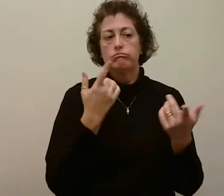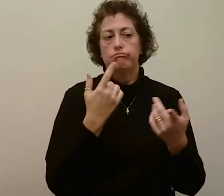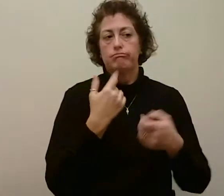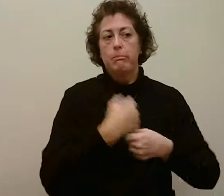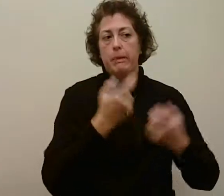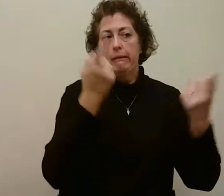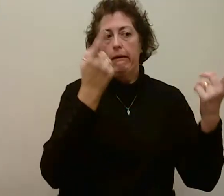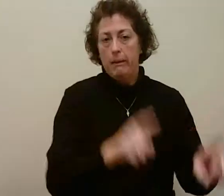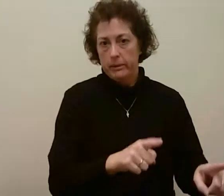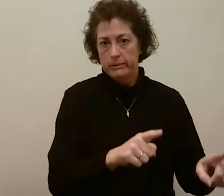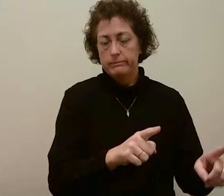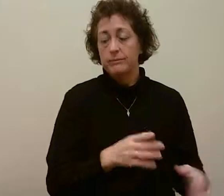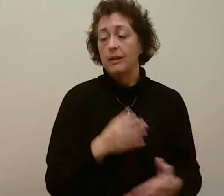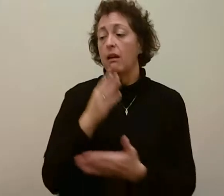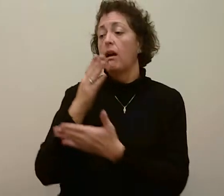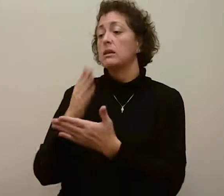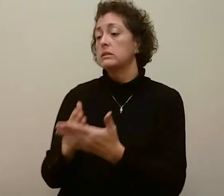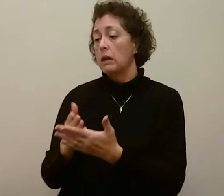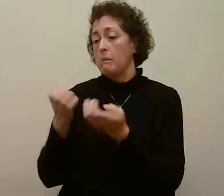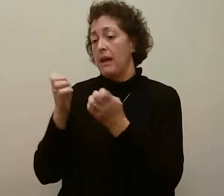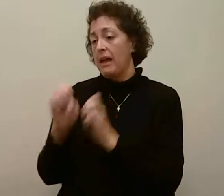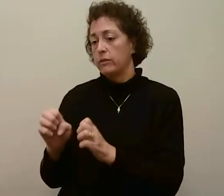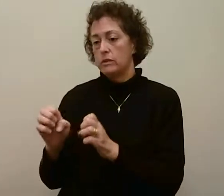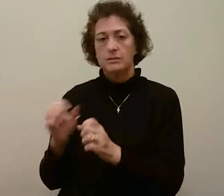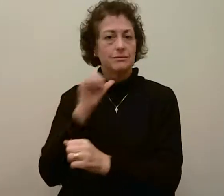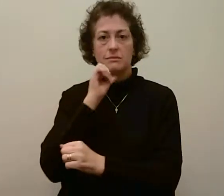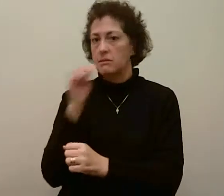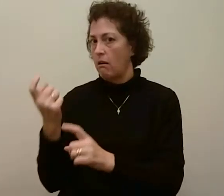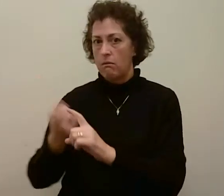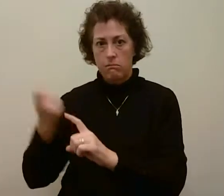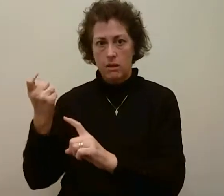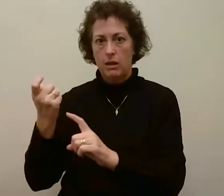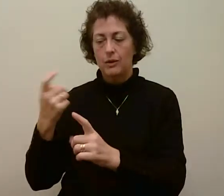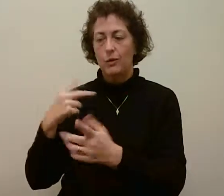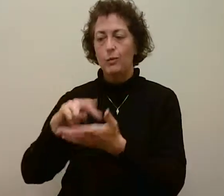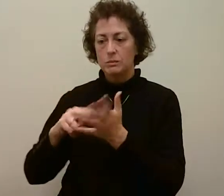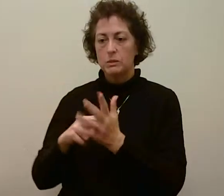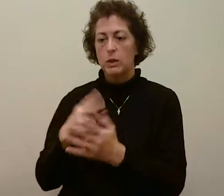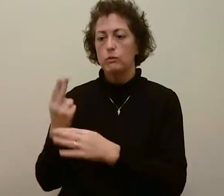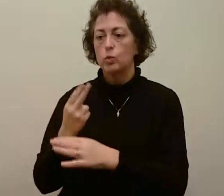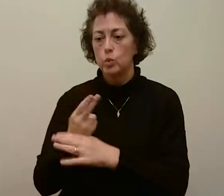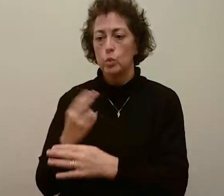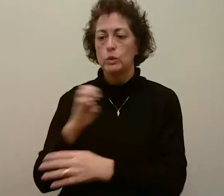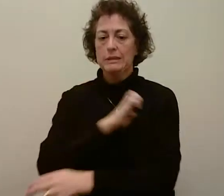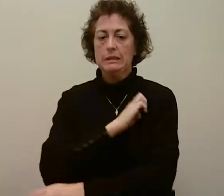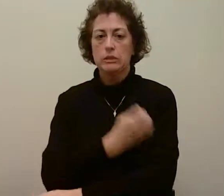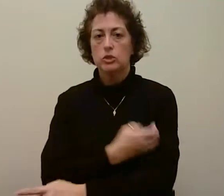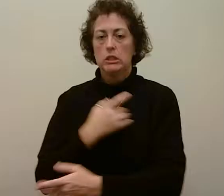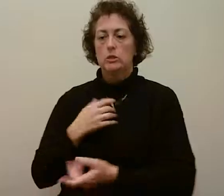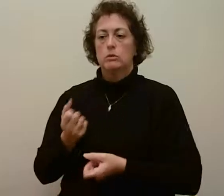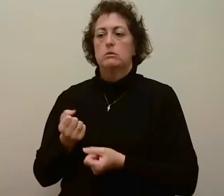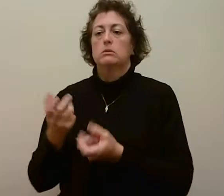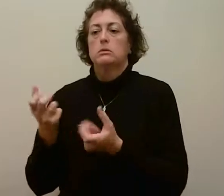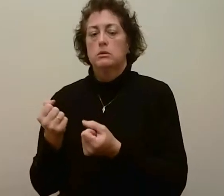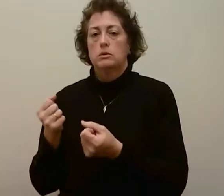to delve into more of our energy sources in order to produce those aspects. So Gilles' model is an